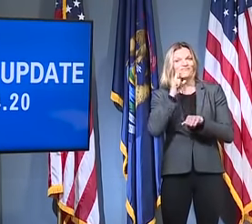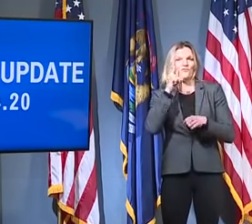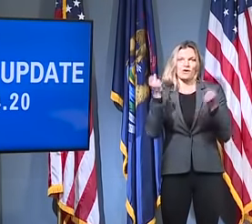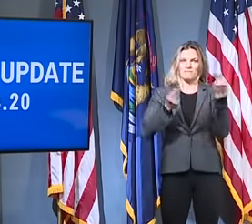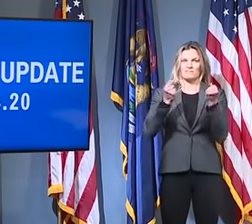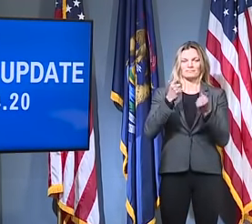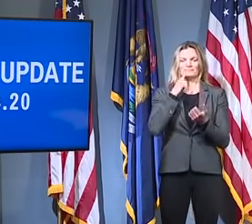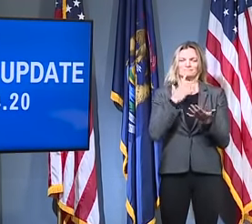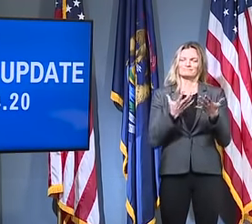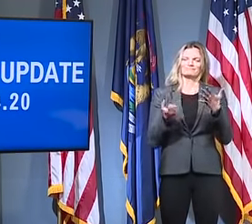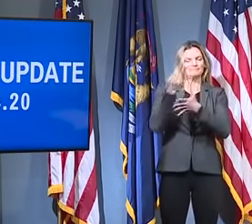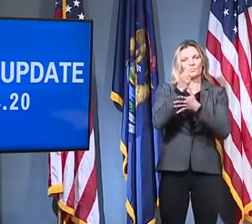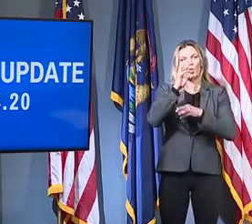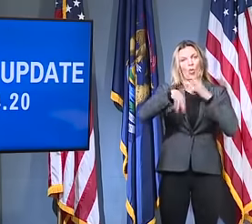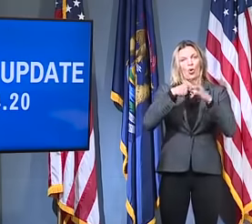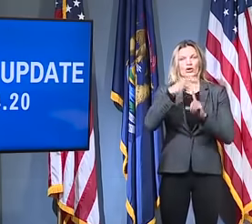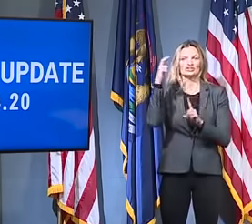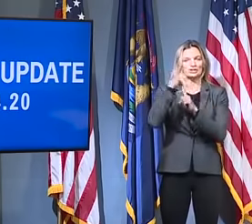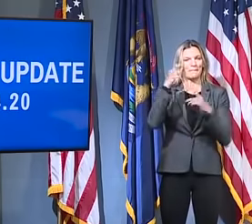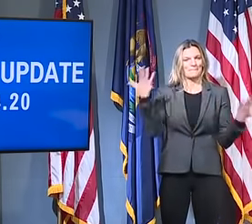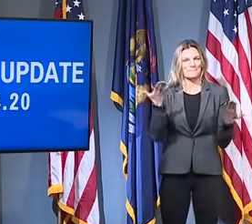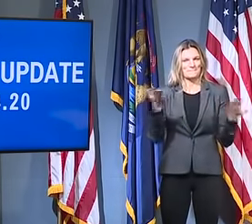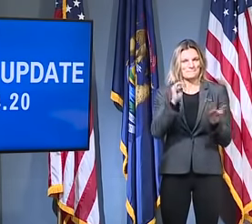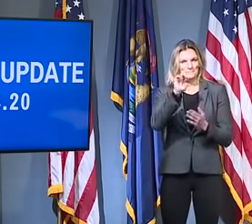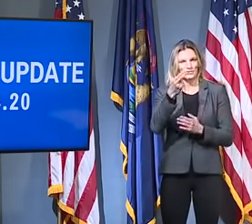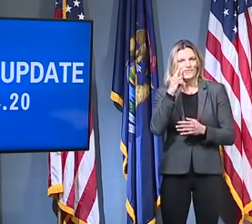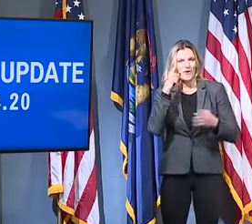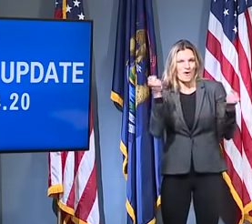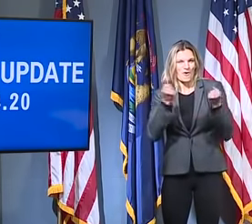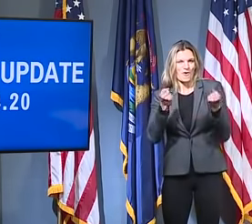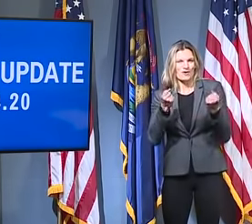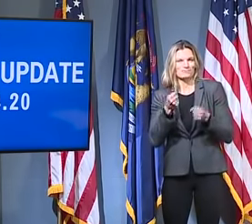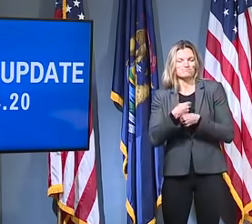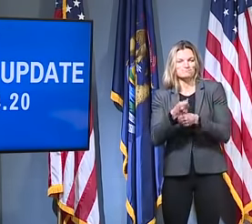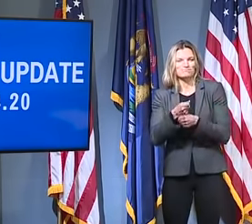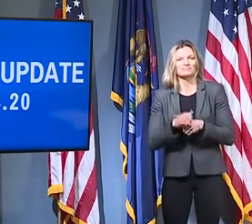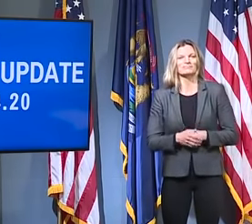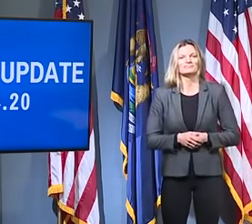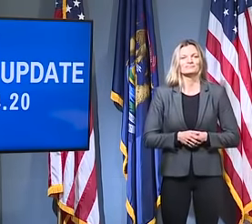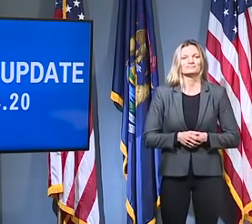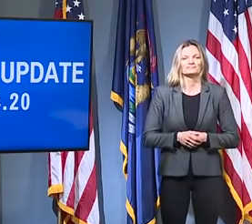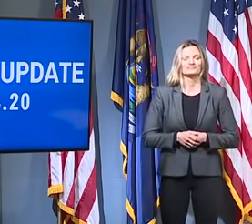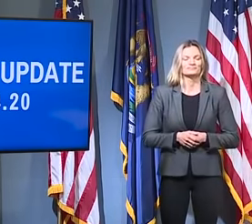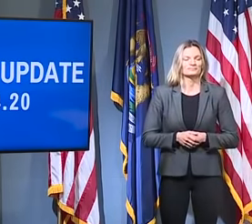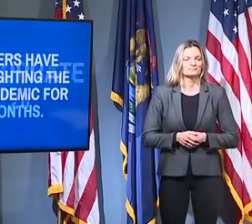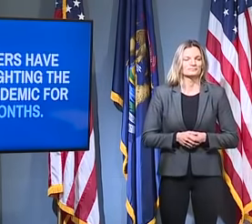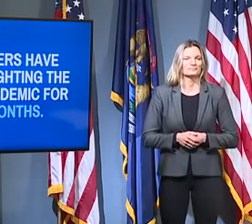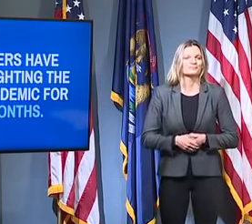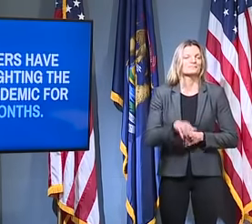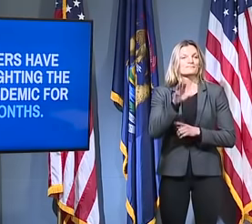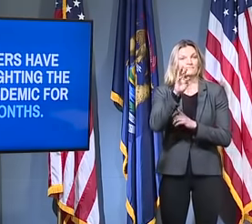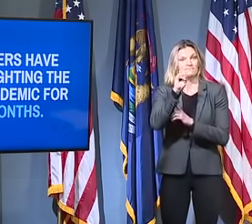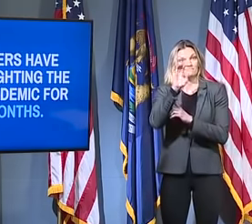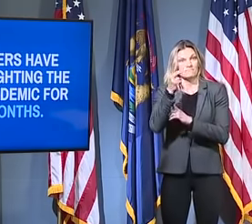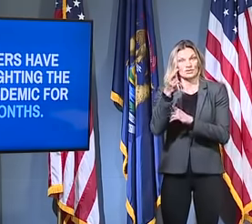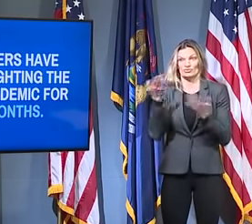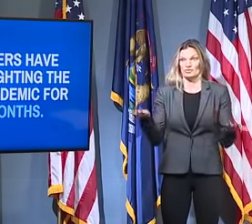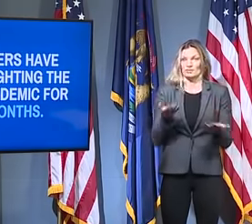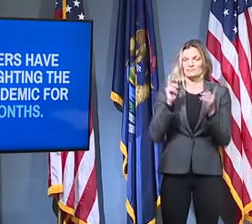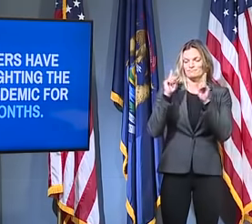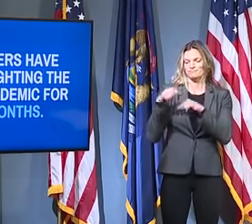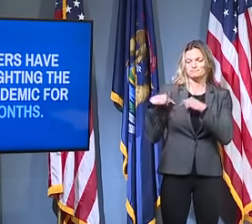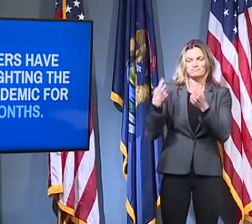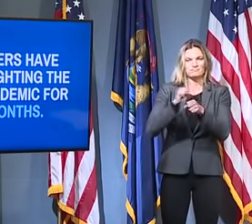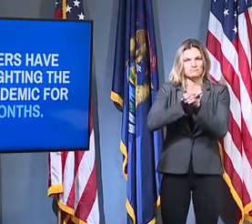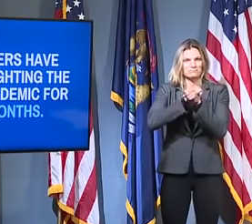and we're excited to be here with Ford, and you'll see why shortly. Michiganders have now been fighting the